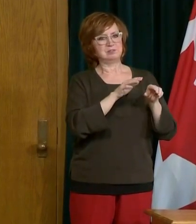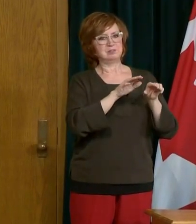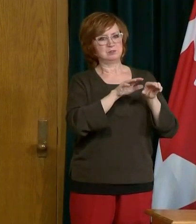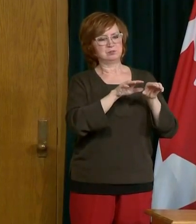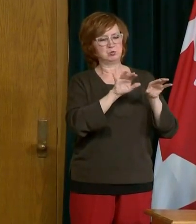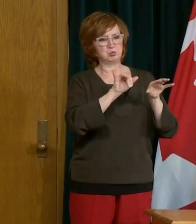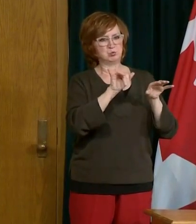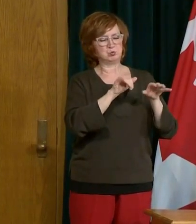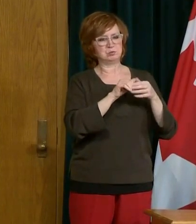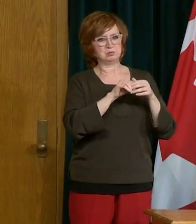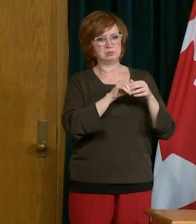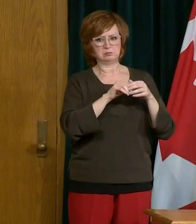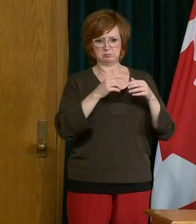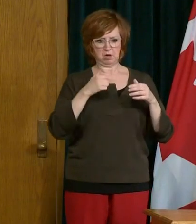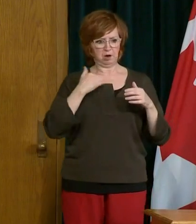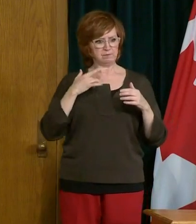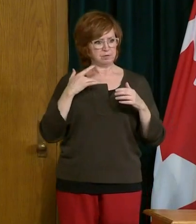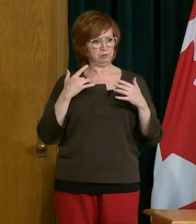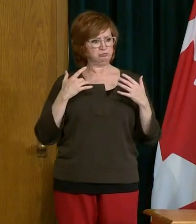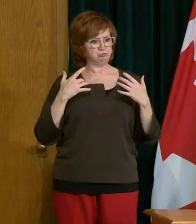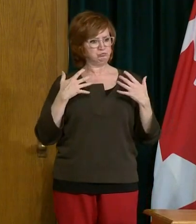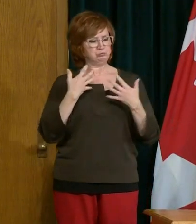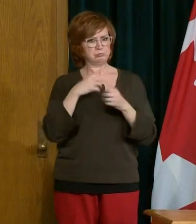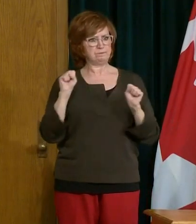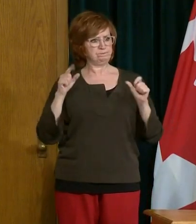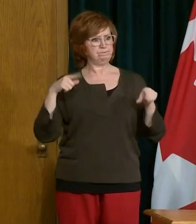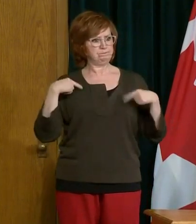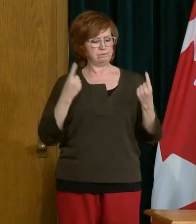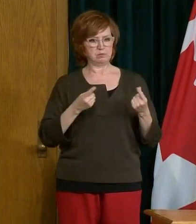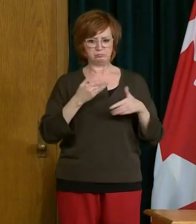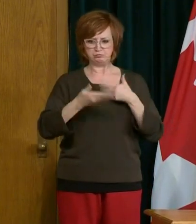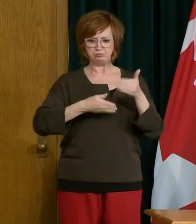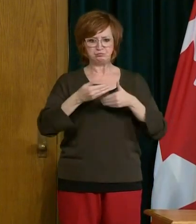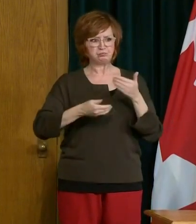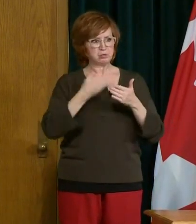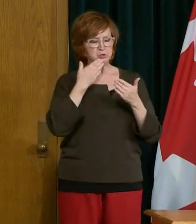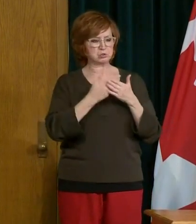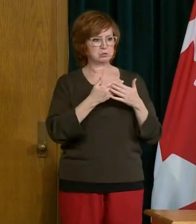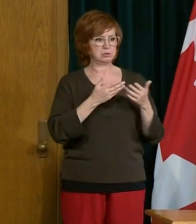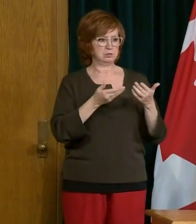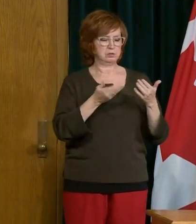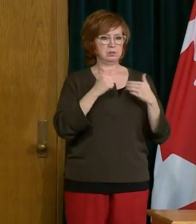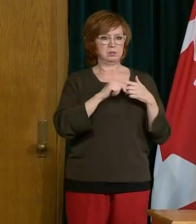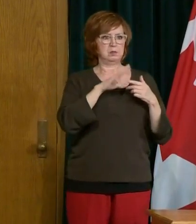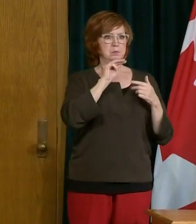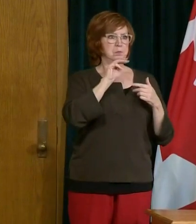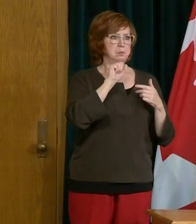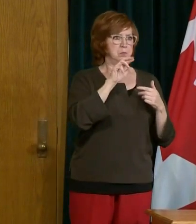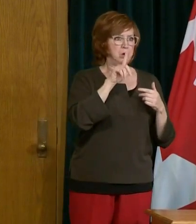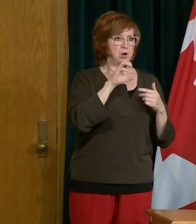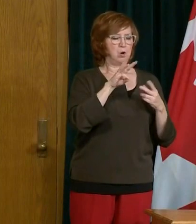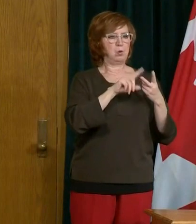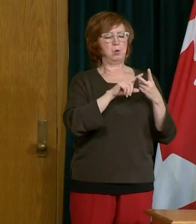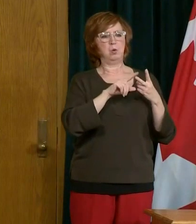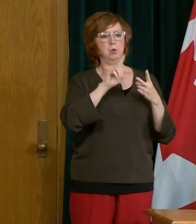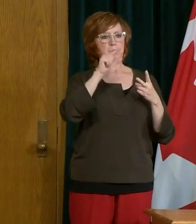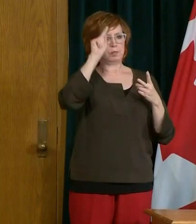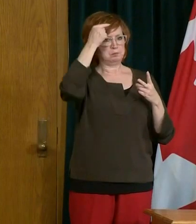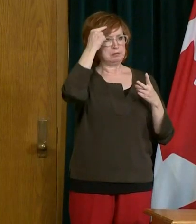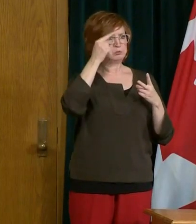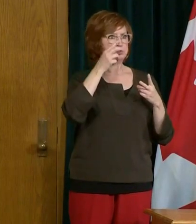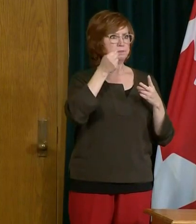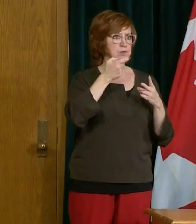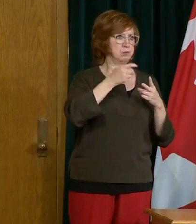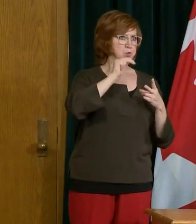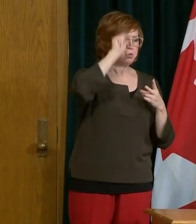I'm confident in what we have in place. I'm also confident that we'll have ongoing discussions with Northern leaders through Marlo and the Minister and others on if there